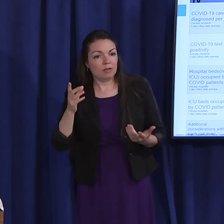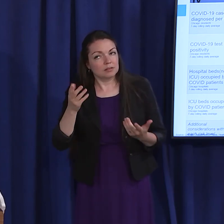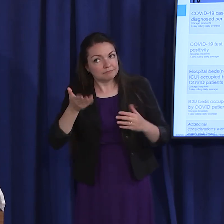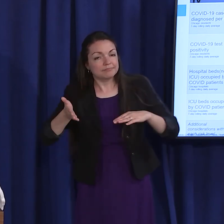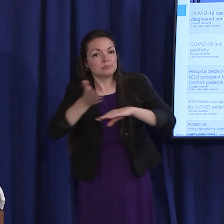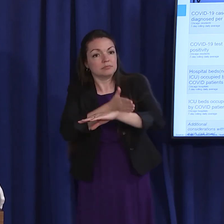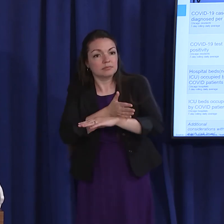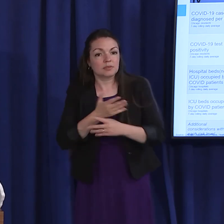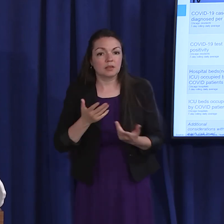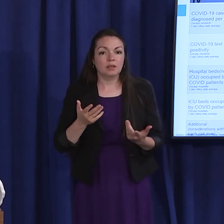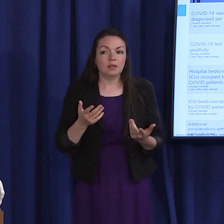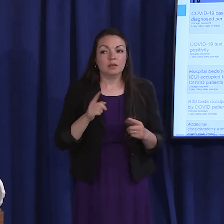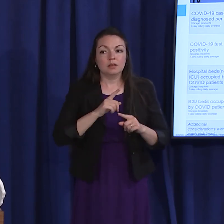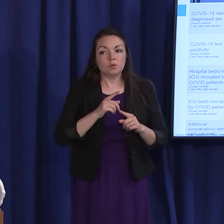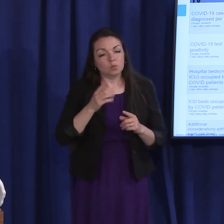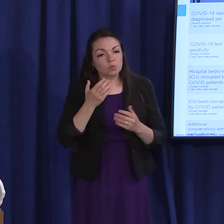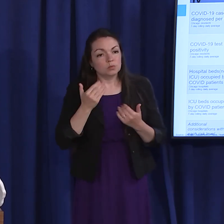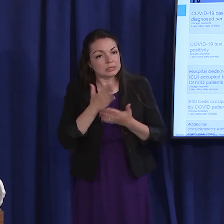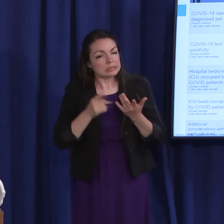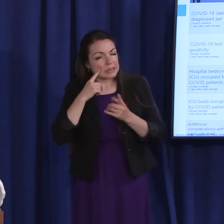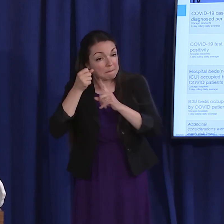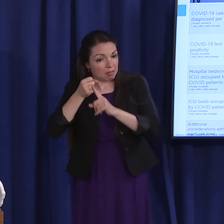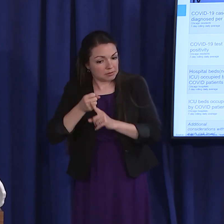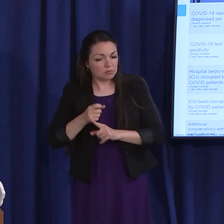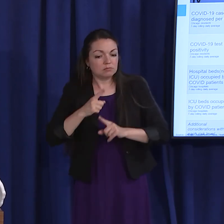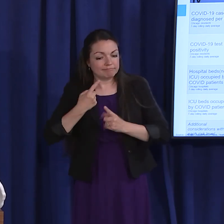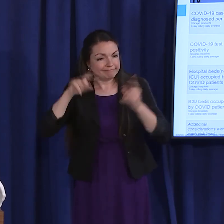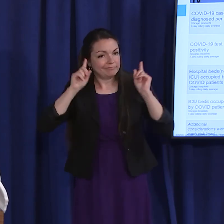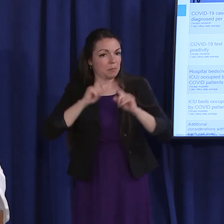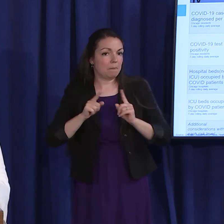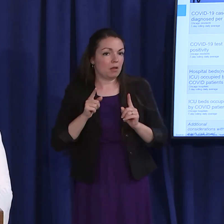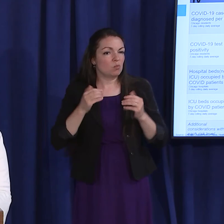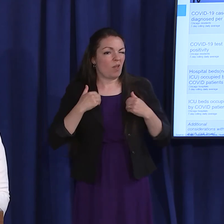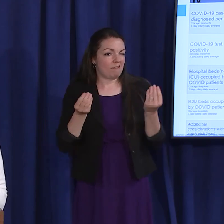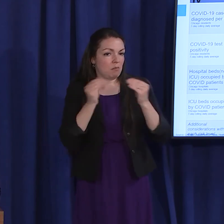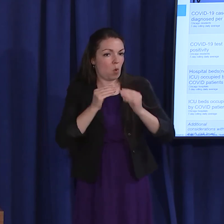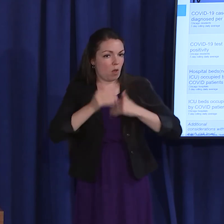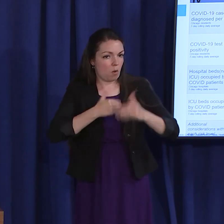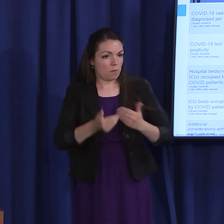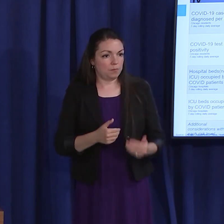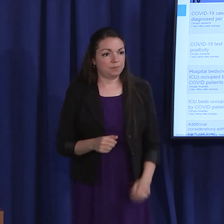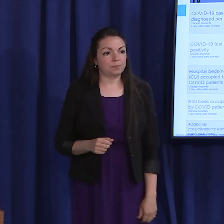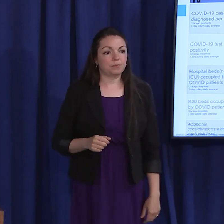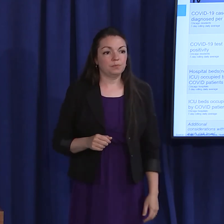some milestones there too, but we've got a ways to go. Thank you. Thank you.